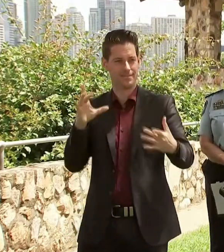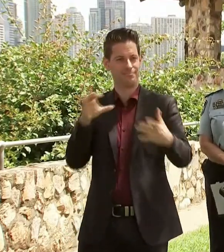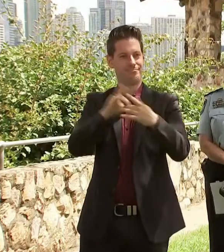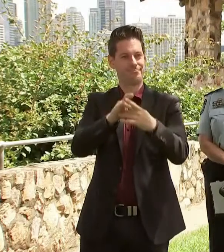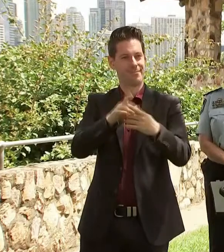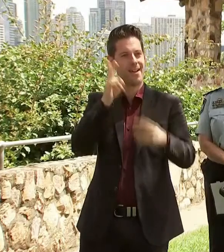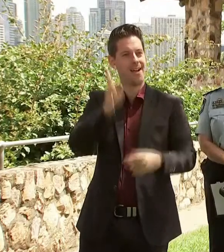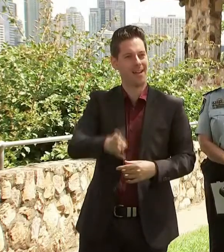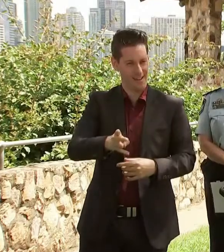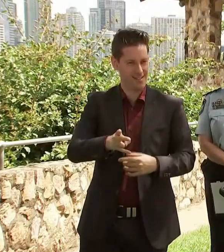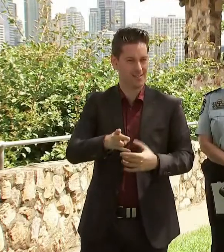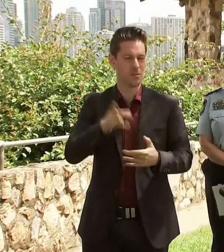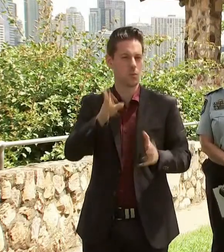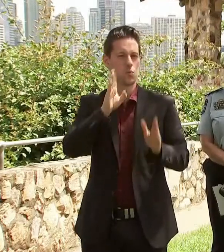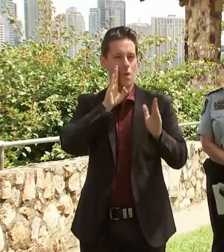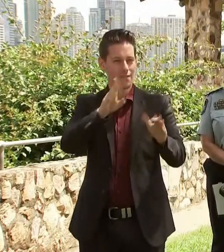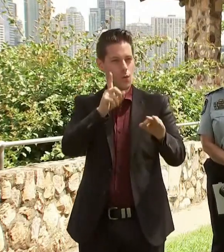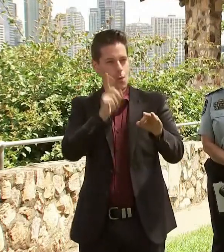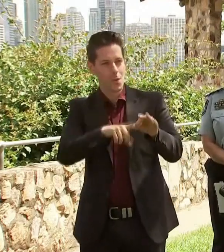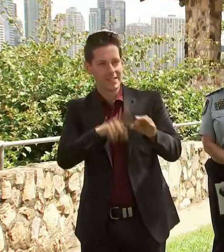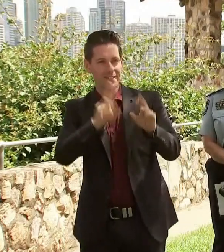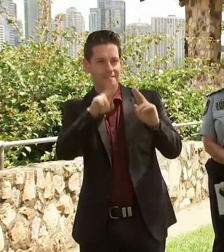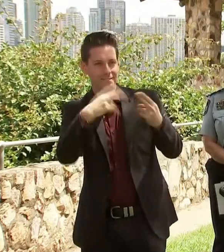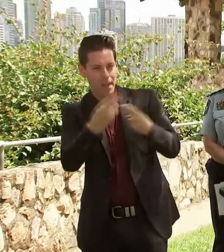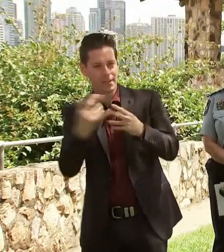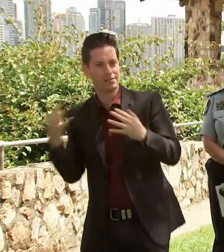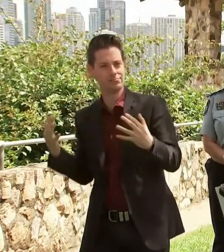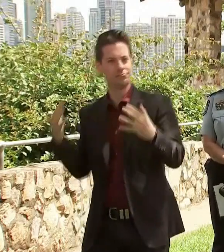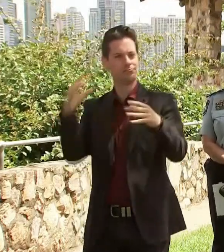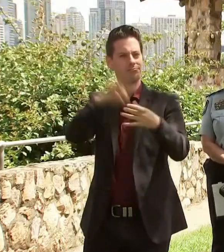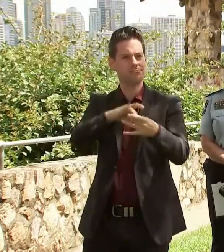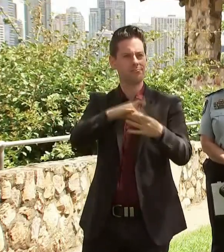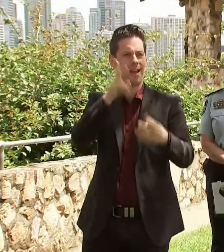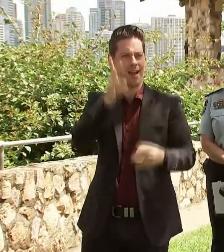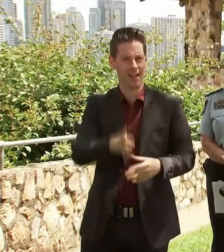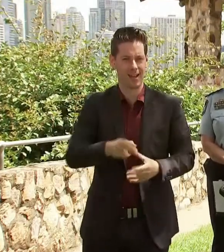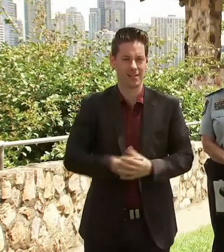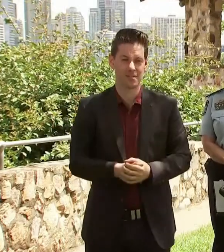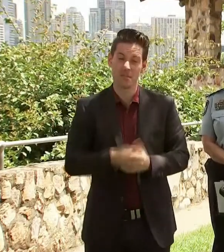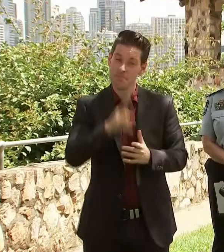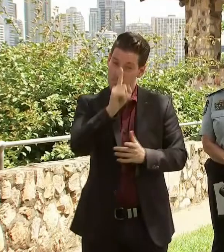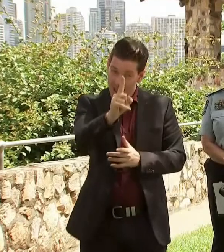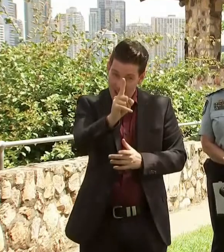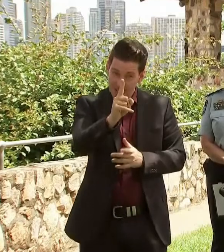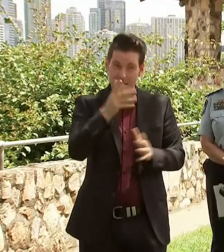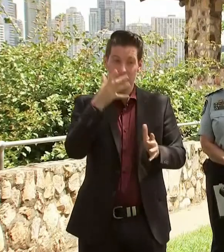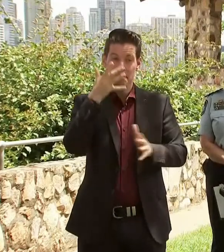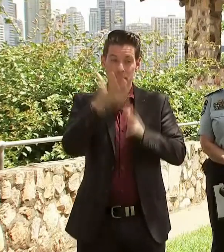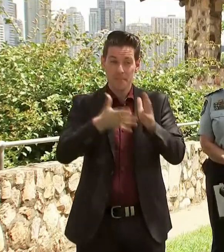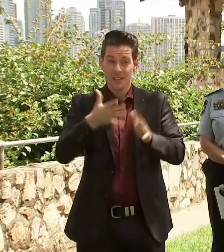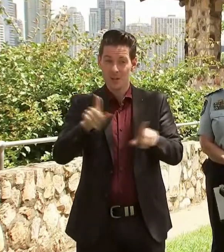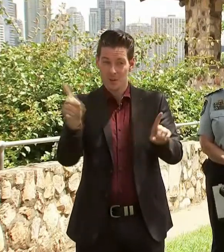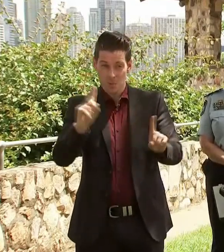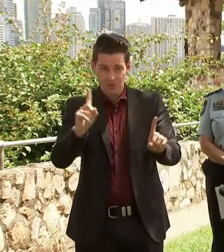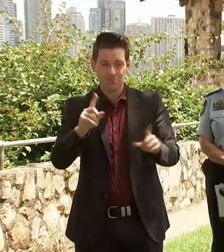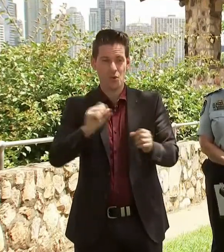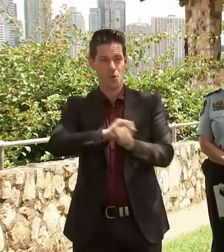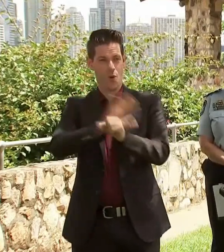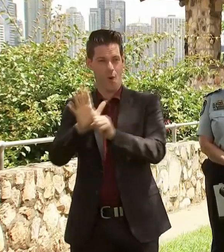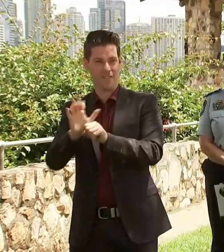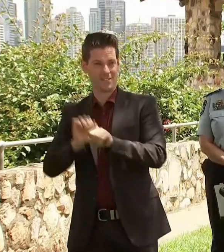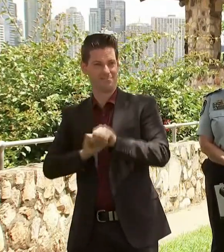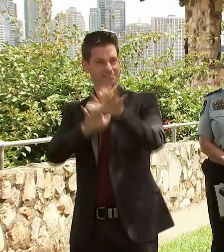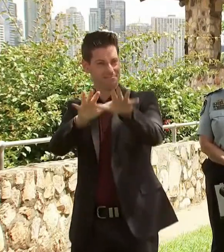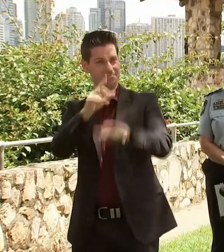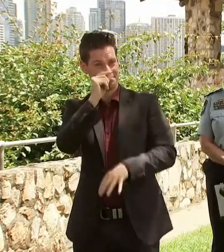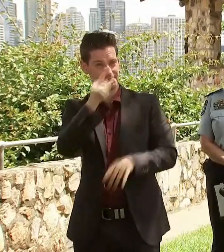will be a wonderful thing for Queensland families. But it also means that COVID is coming to Queensland. And we've already seen